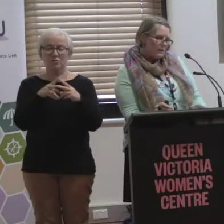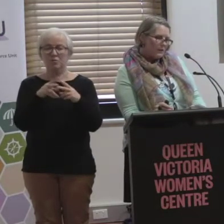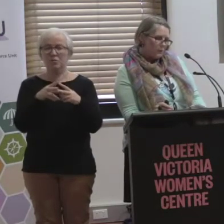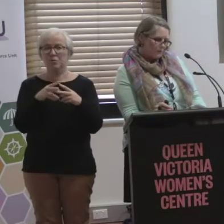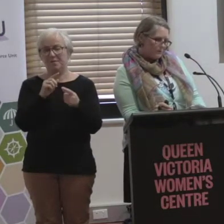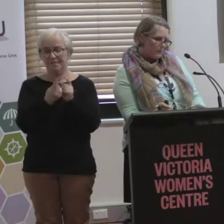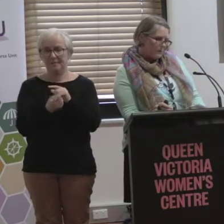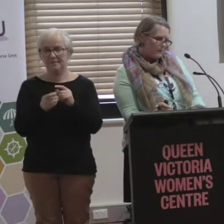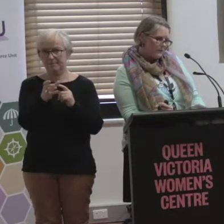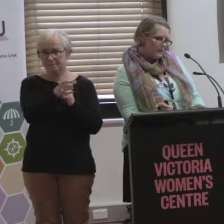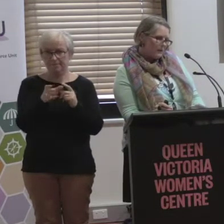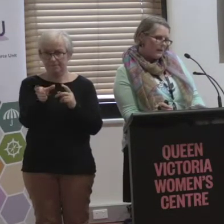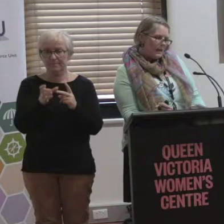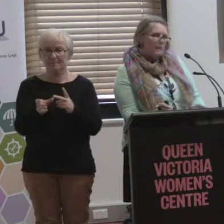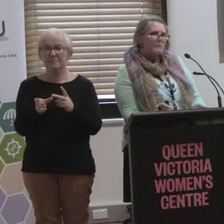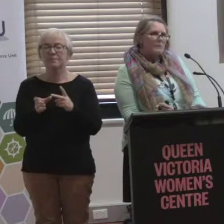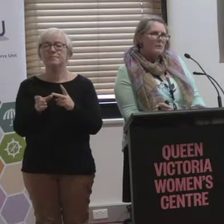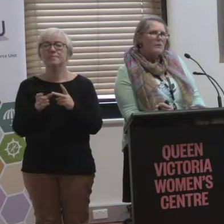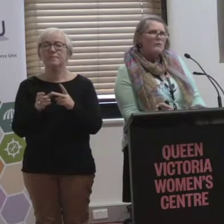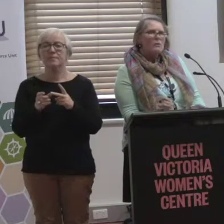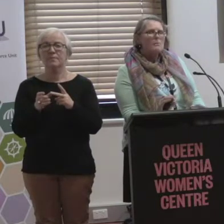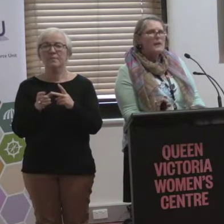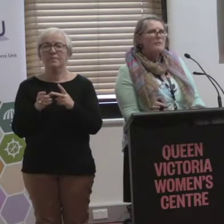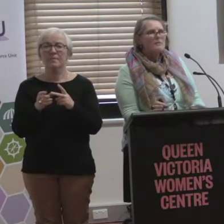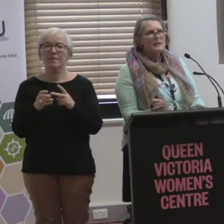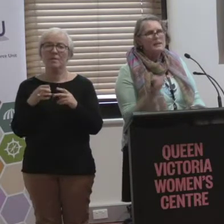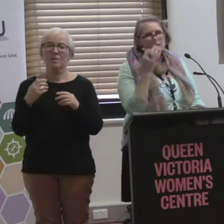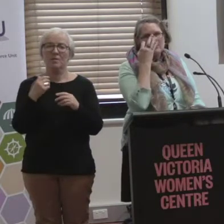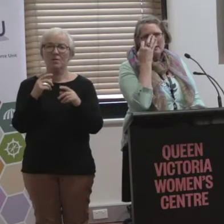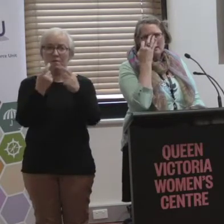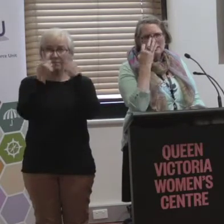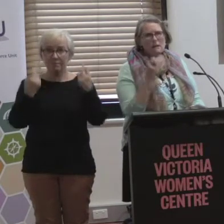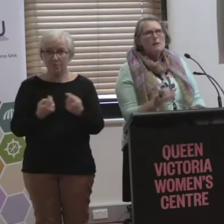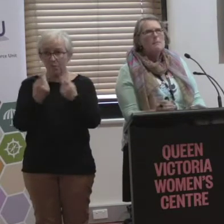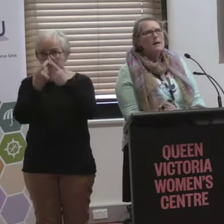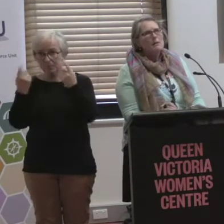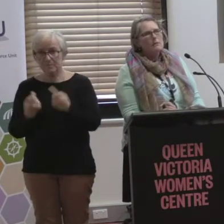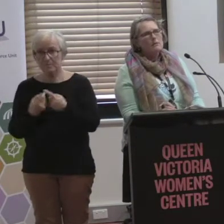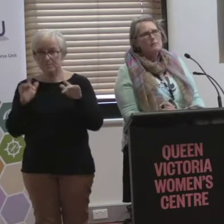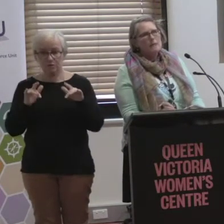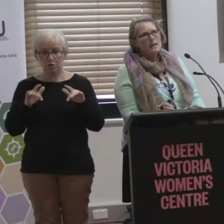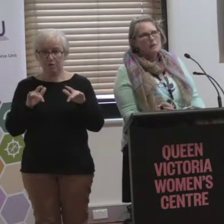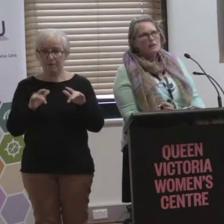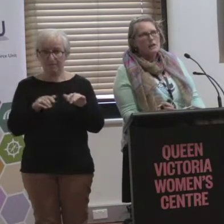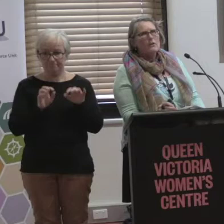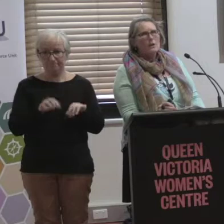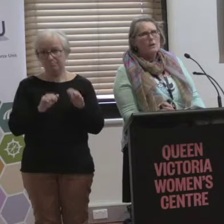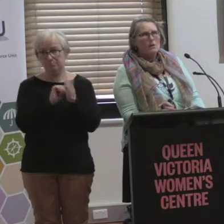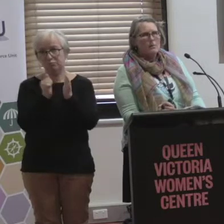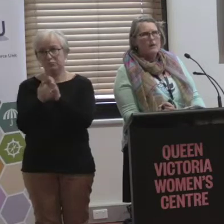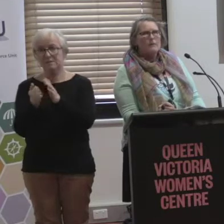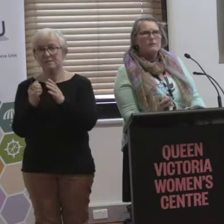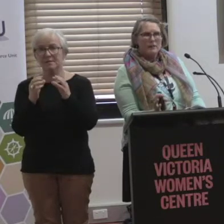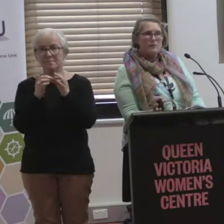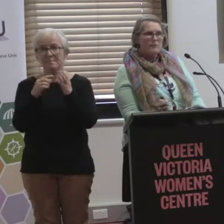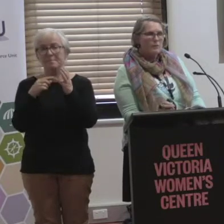decision maker or support person, forms haven't been legislated, but the Department of Health and